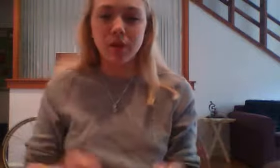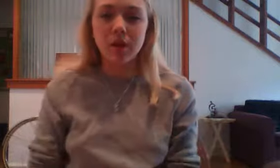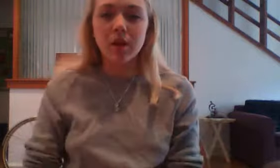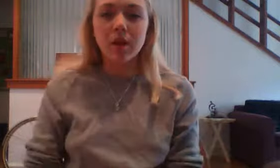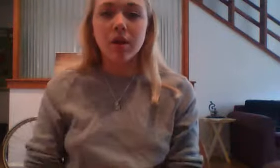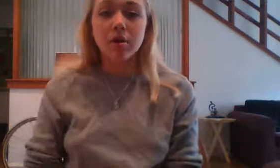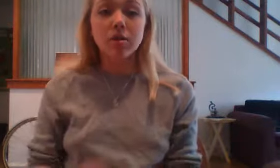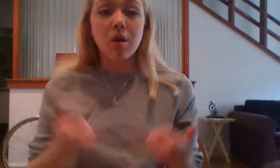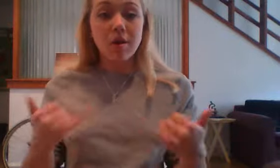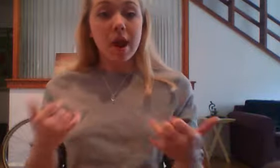web environment.